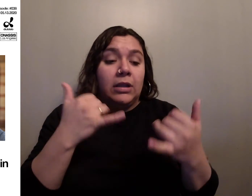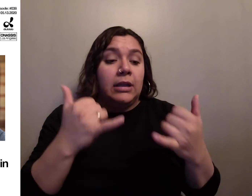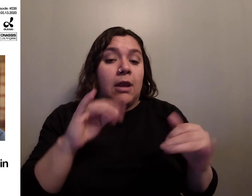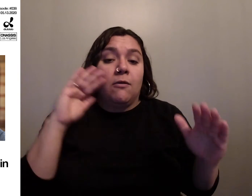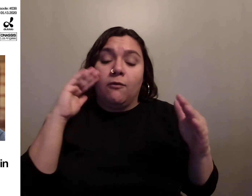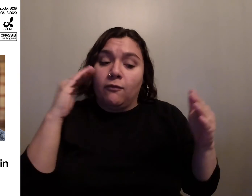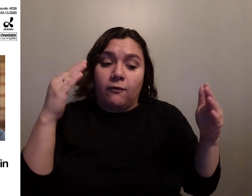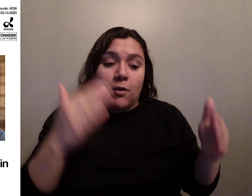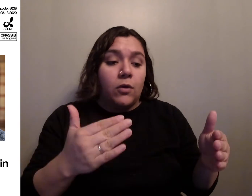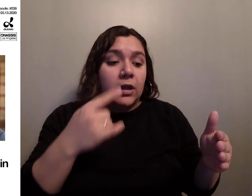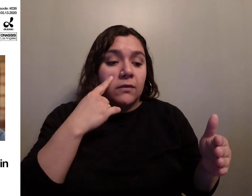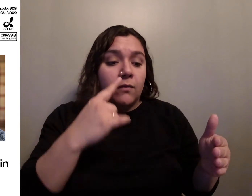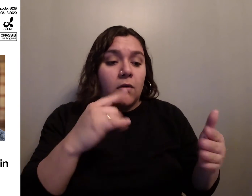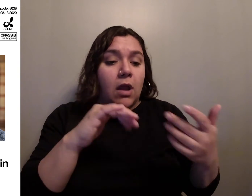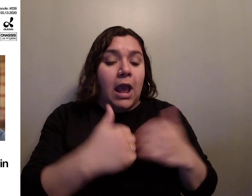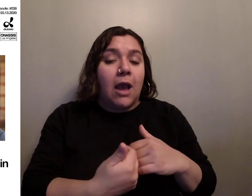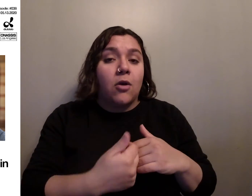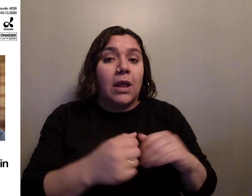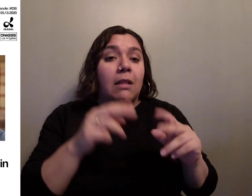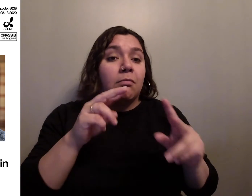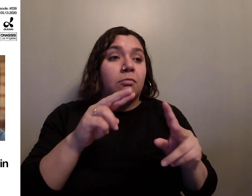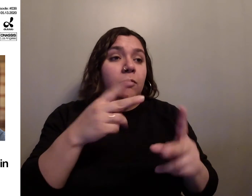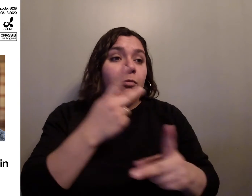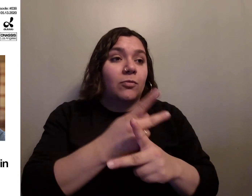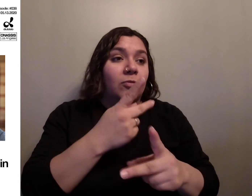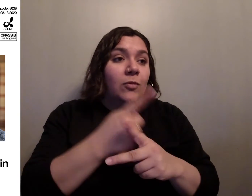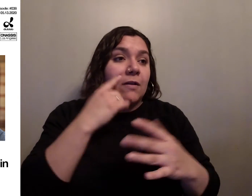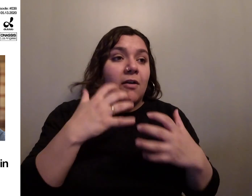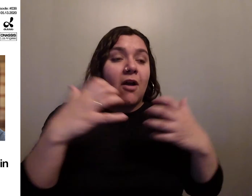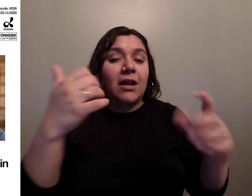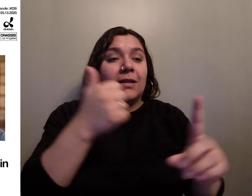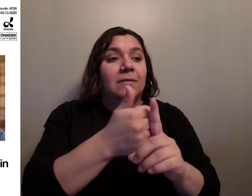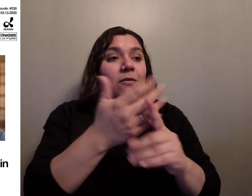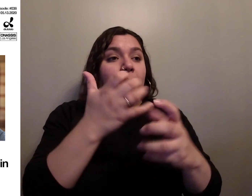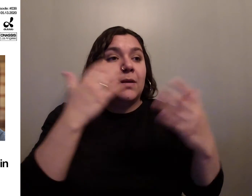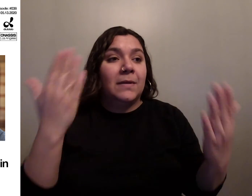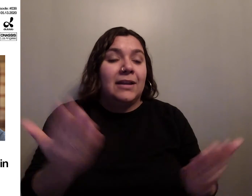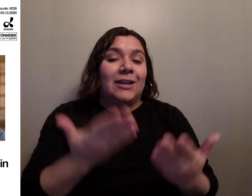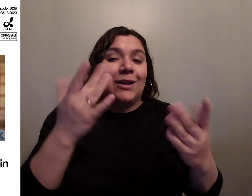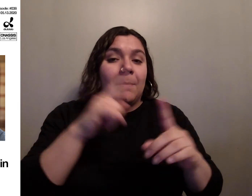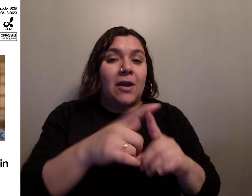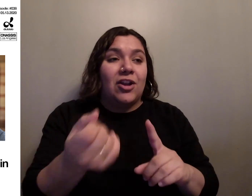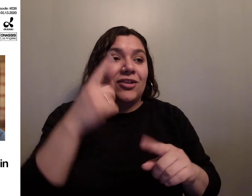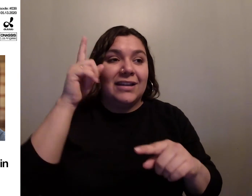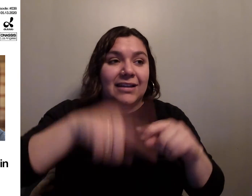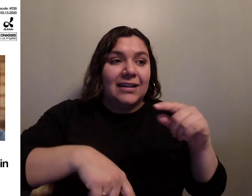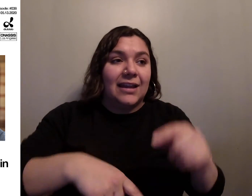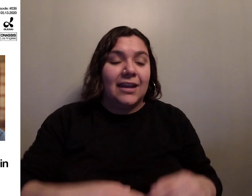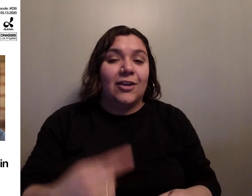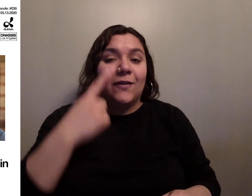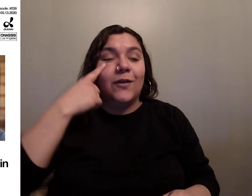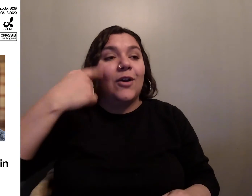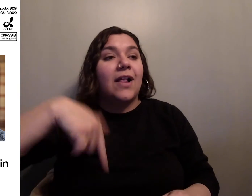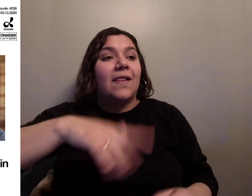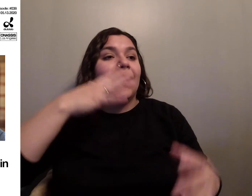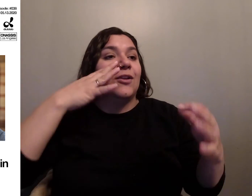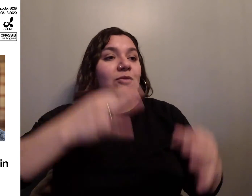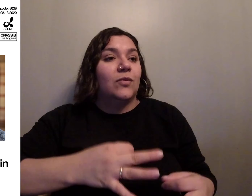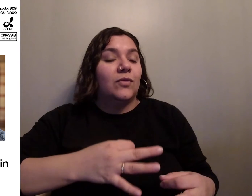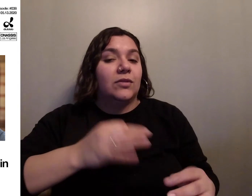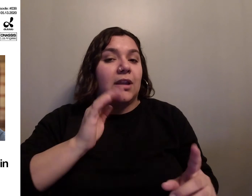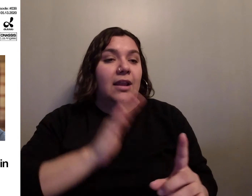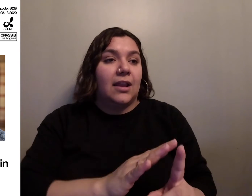we've obviously started to do is pivot things towards how we look after the audience who want to be here but